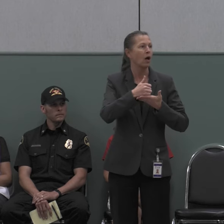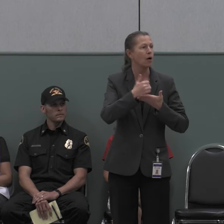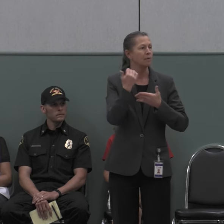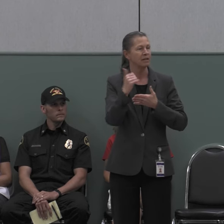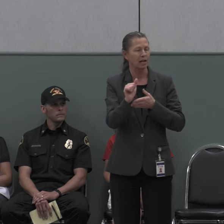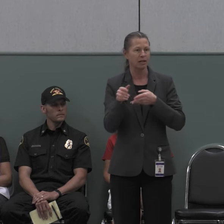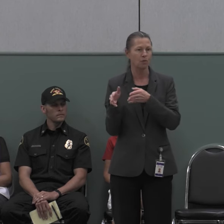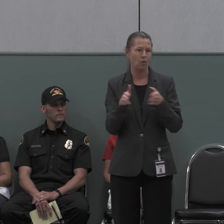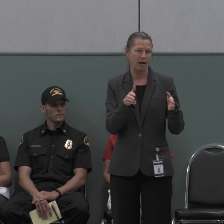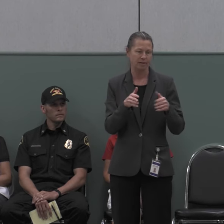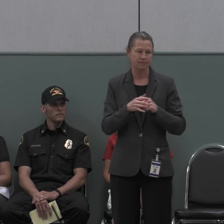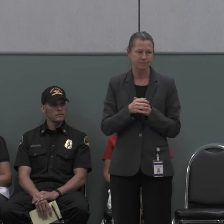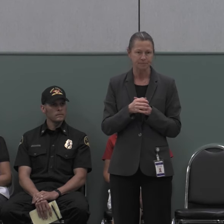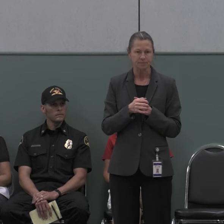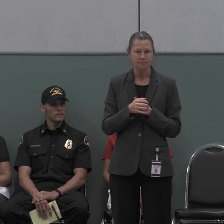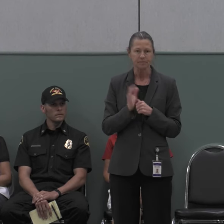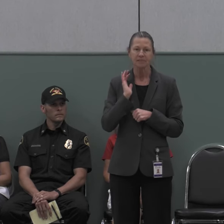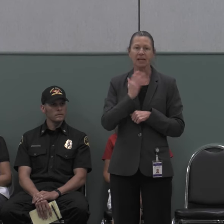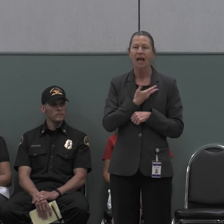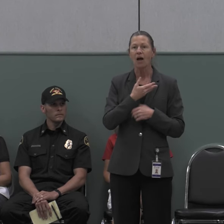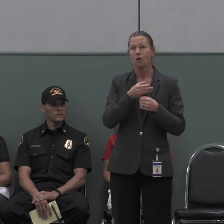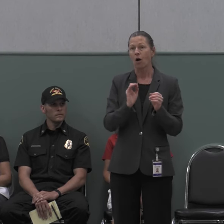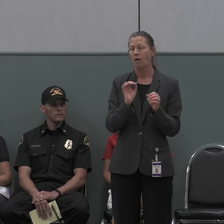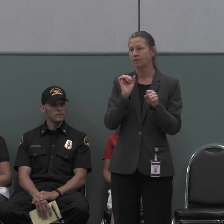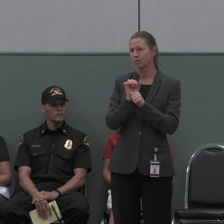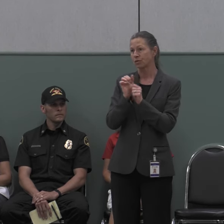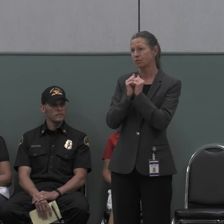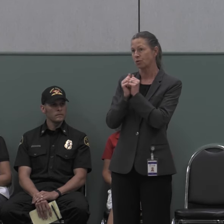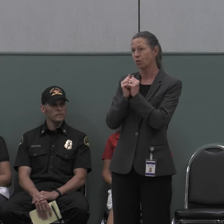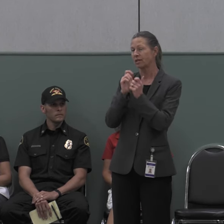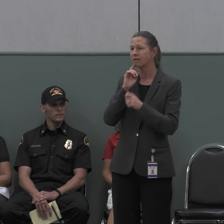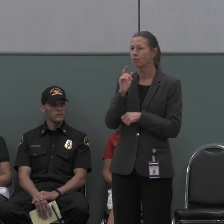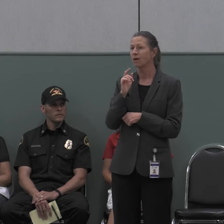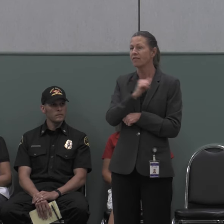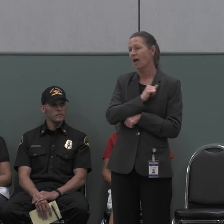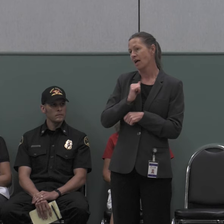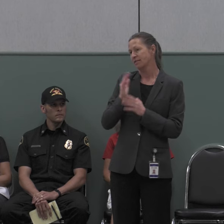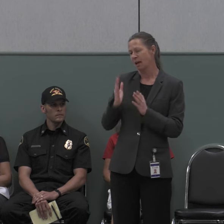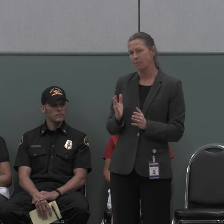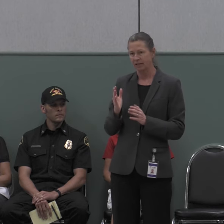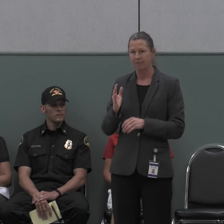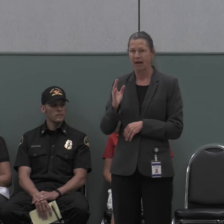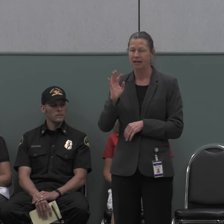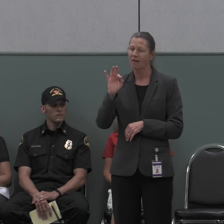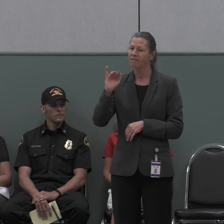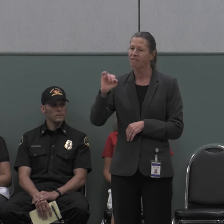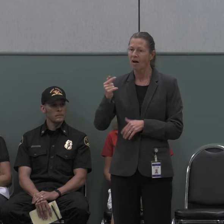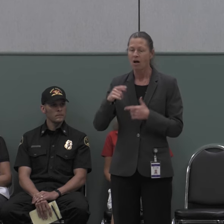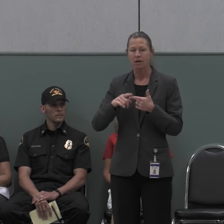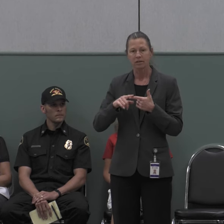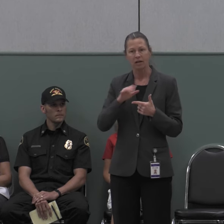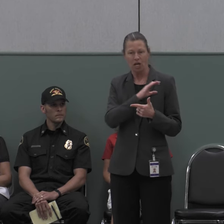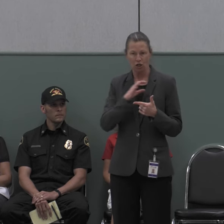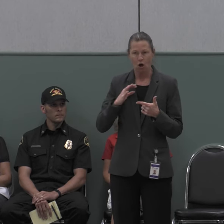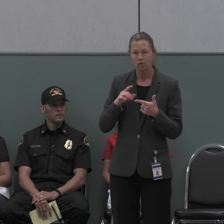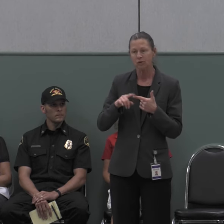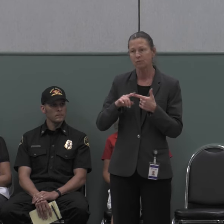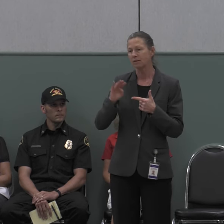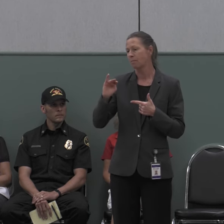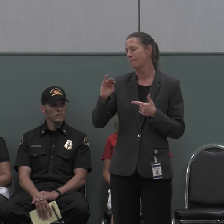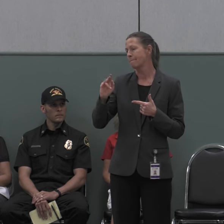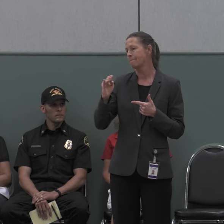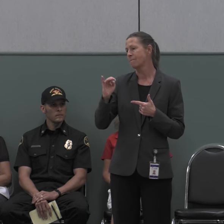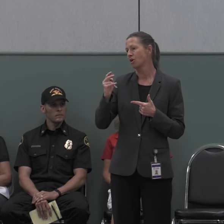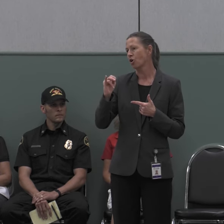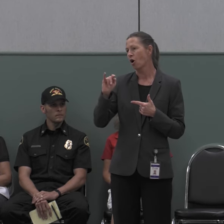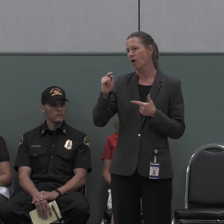or form. Our office works closely with Assemblyman Fong, Congressman McCarthy, and all local electeds, and we